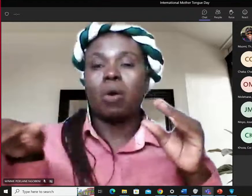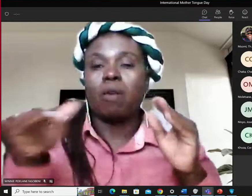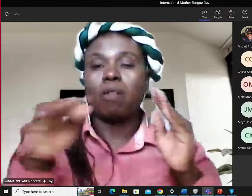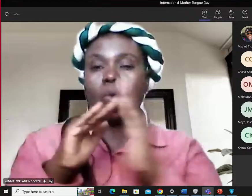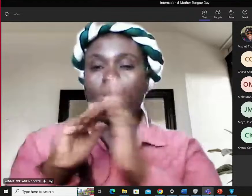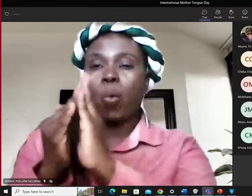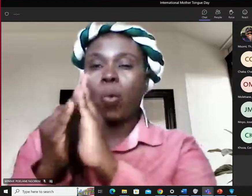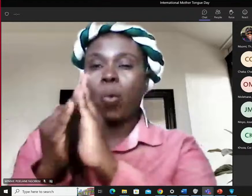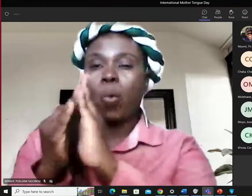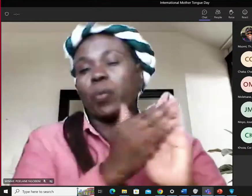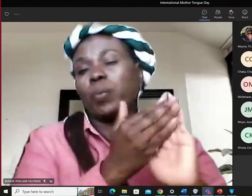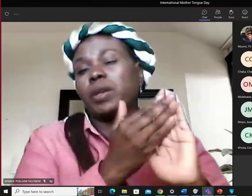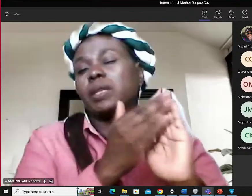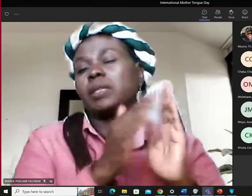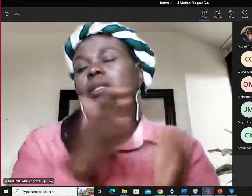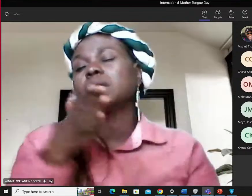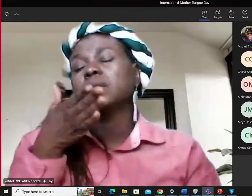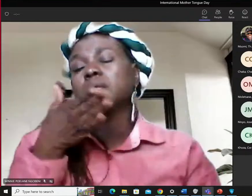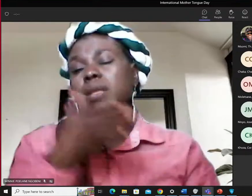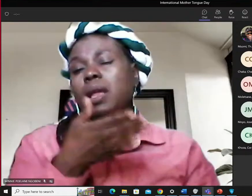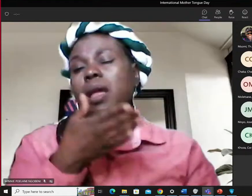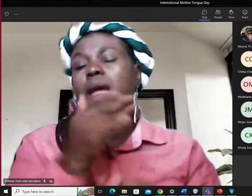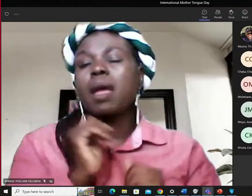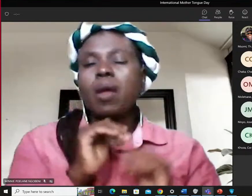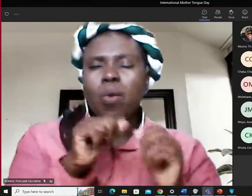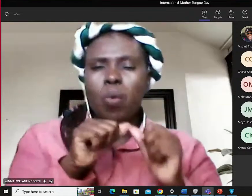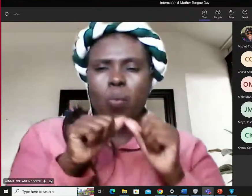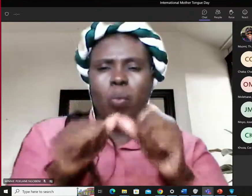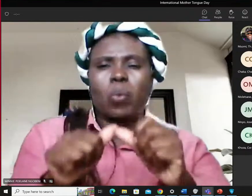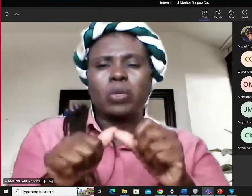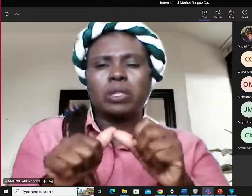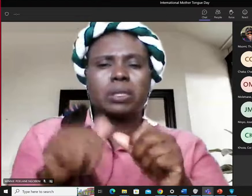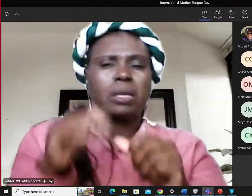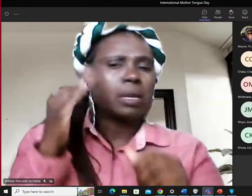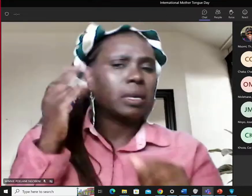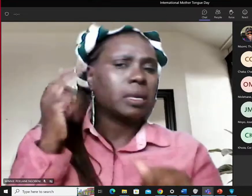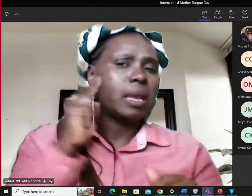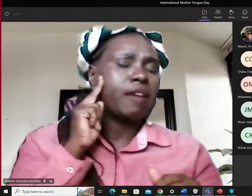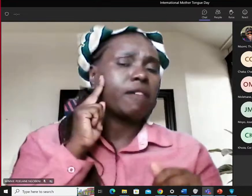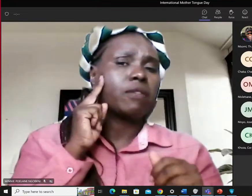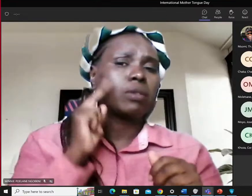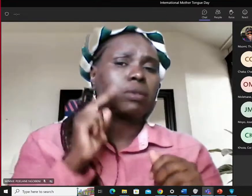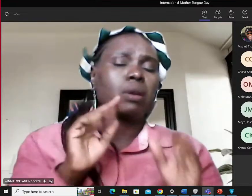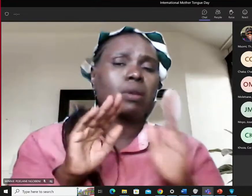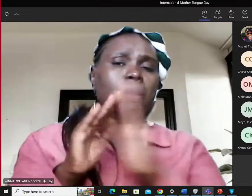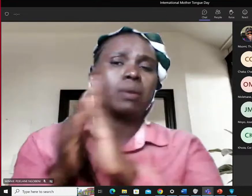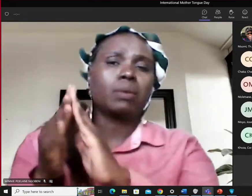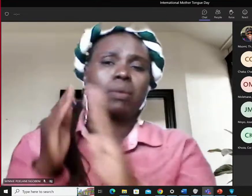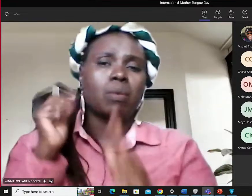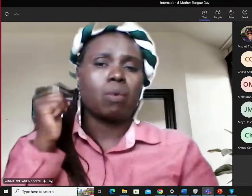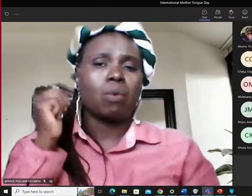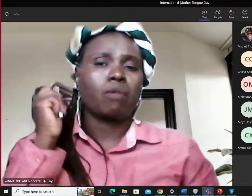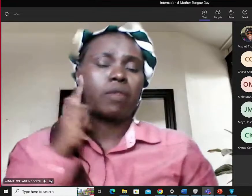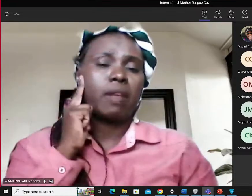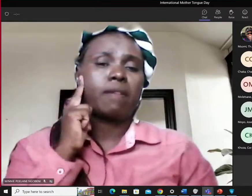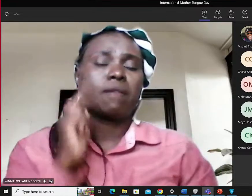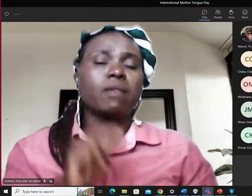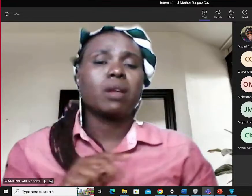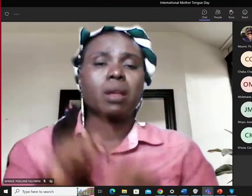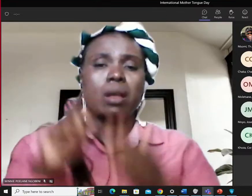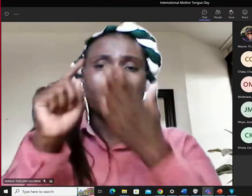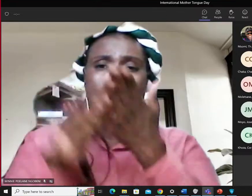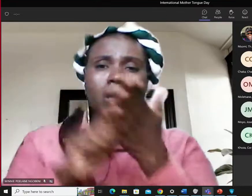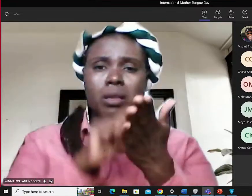your community, push him to the deaf community. It encourages